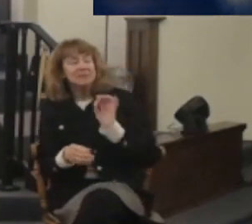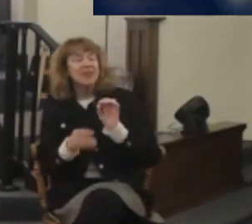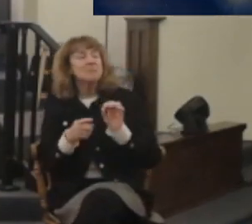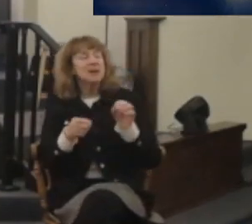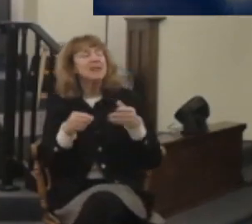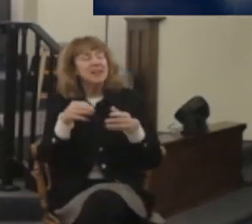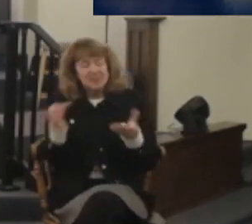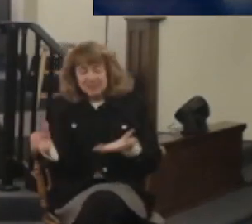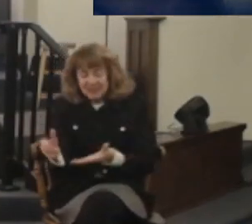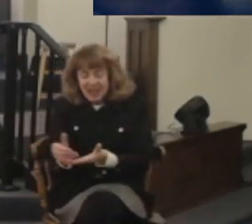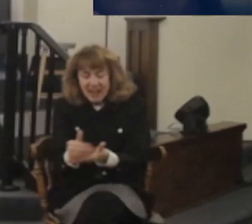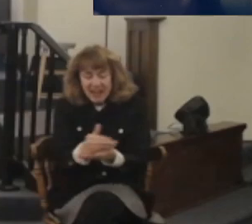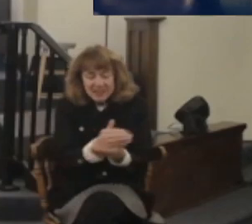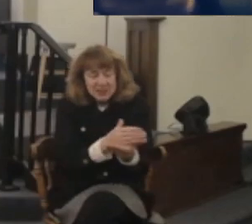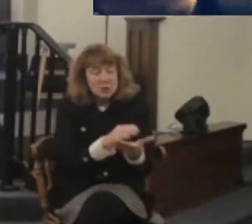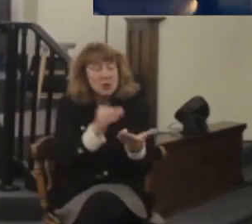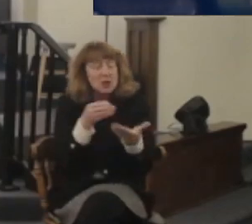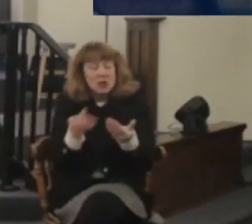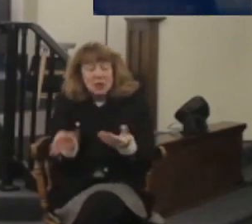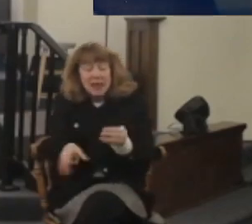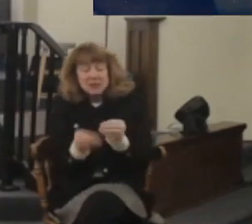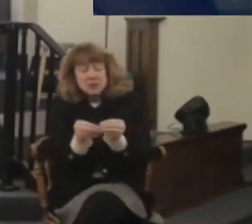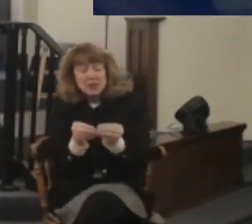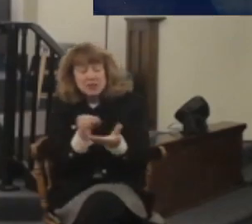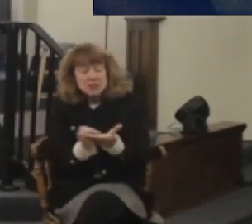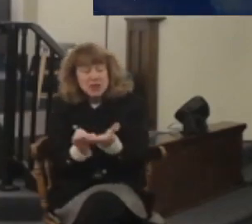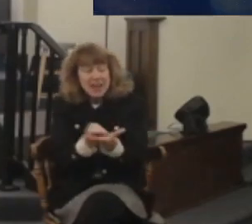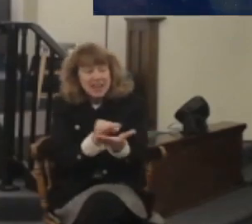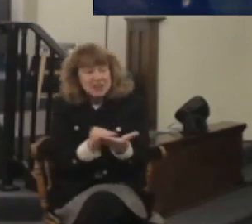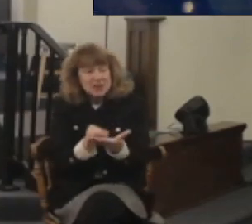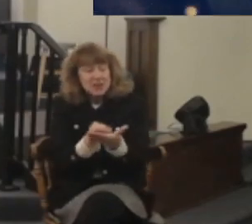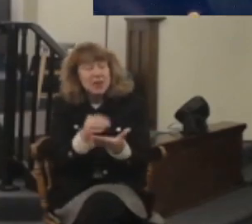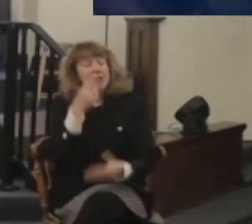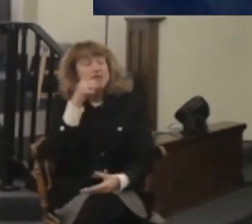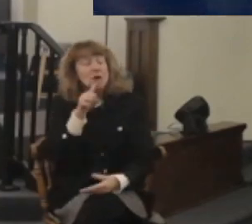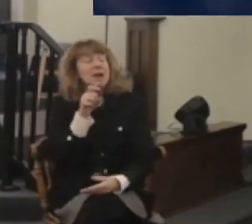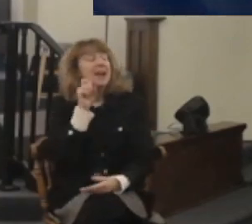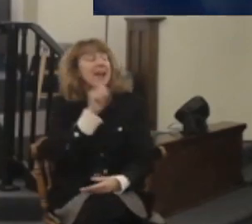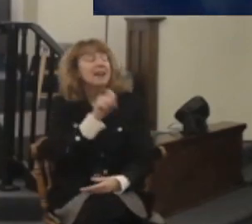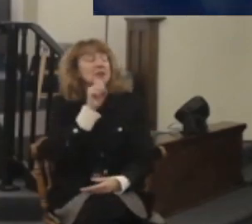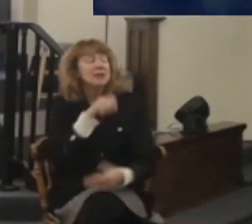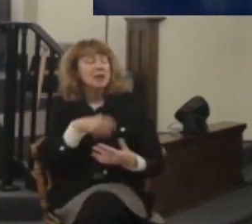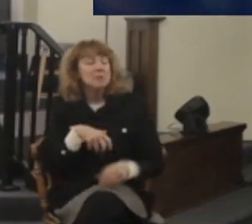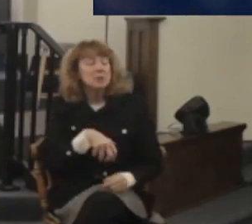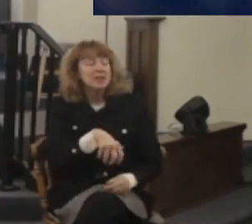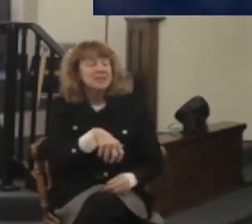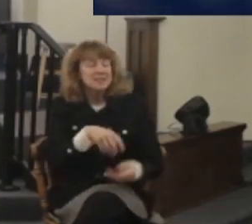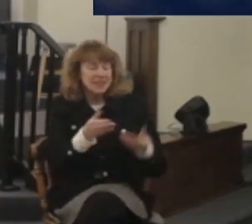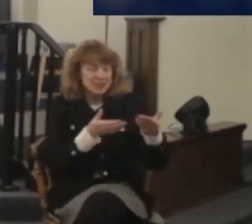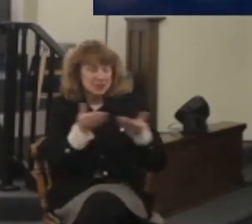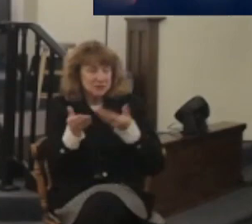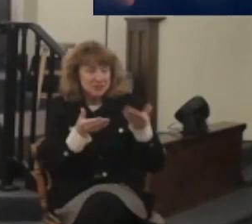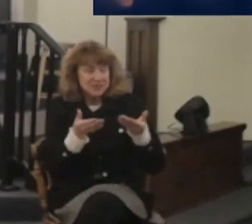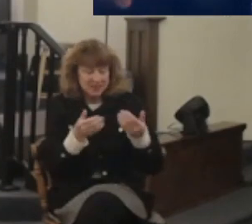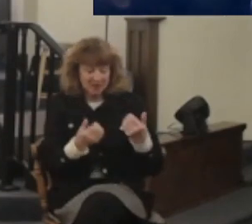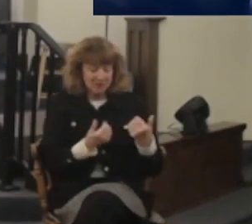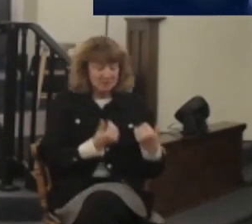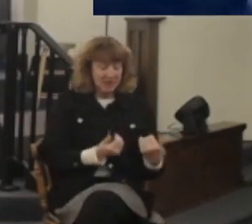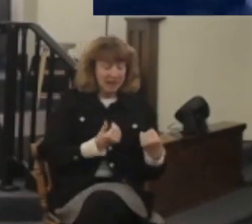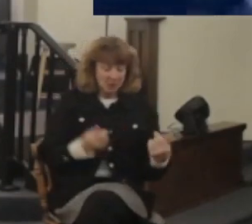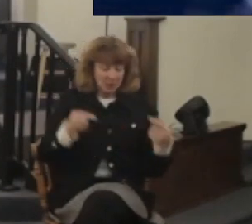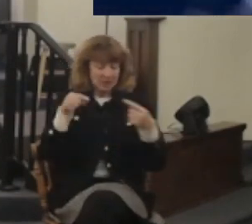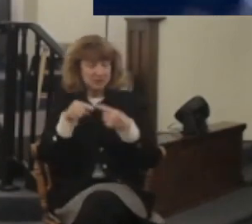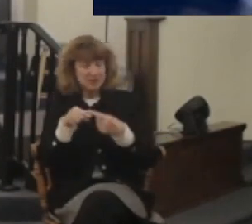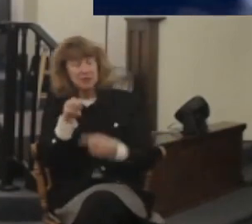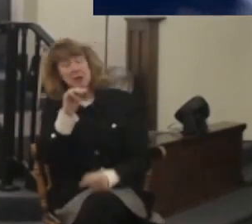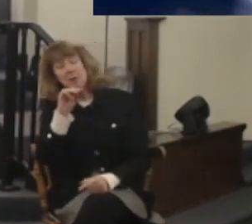plate. And we're gonna be collecting change for Akron Pregnancy Service through all the way through to the end of March. So